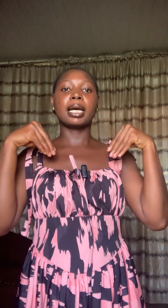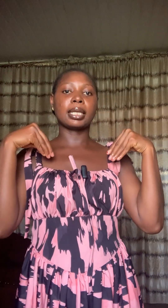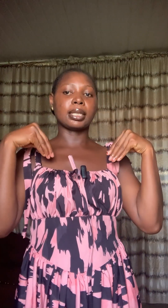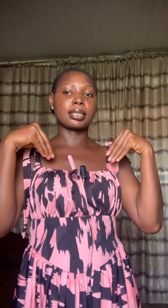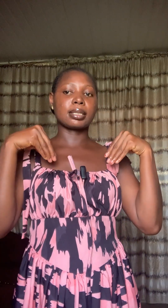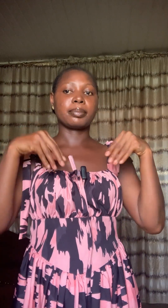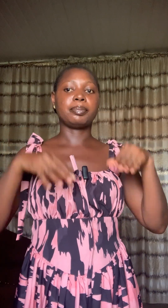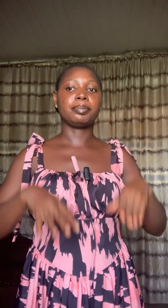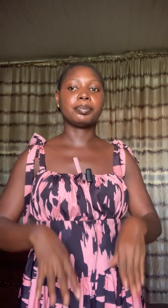Blanket,